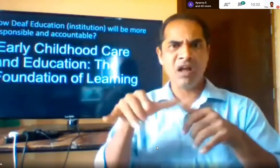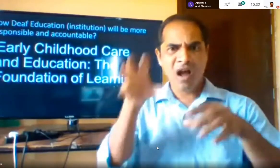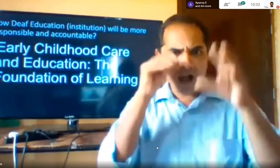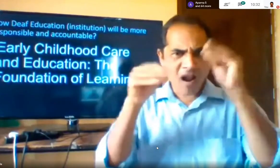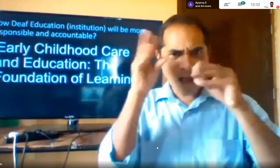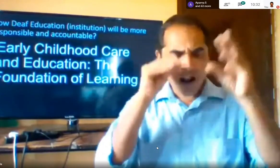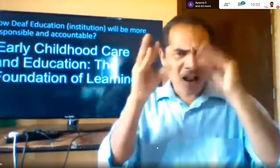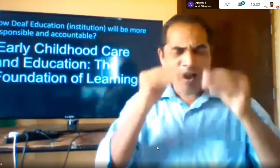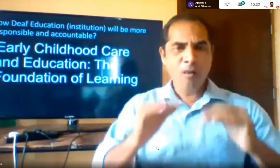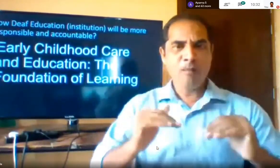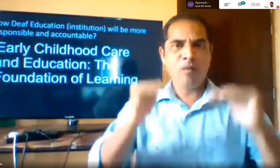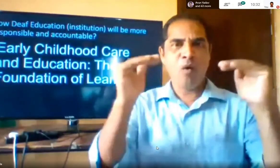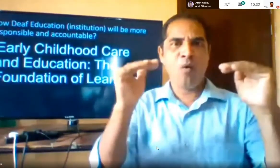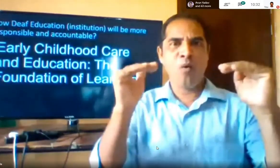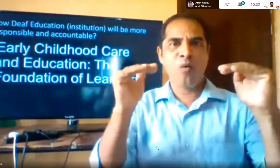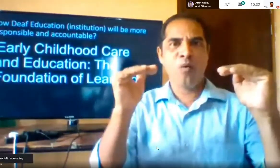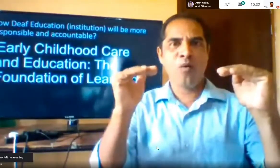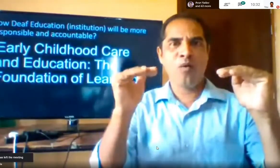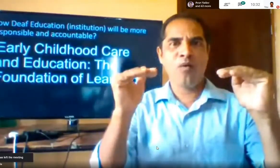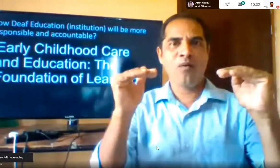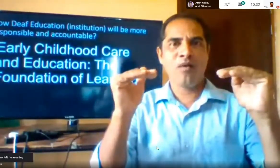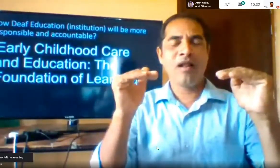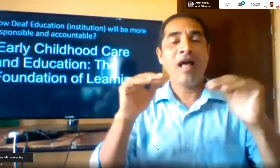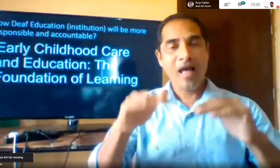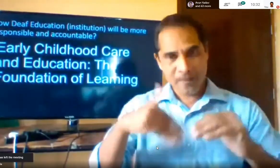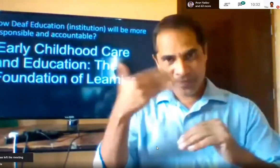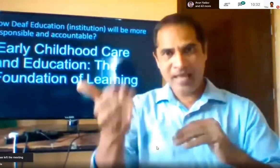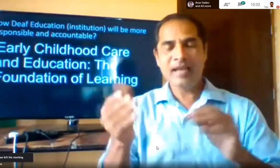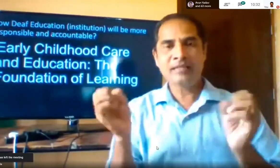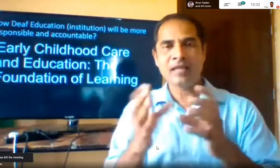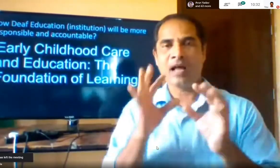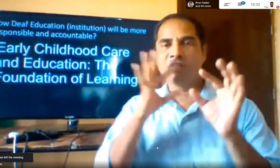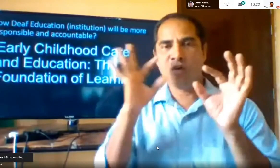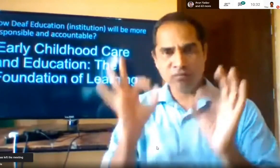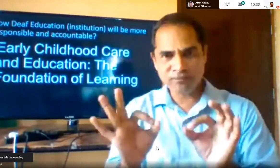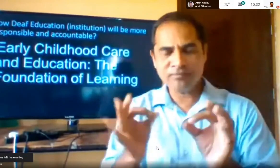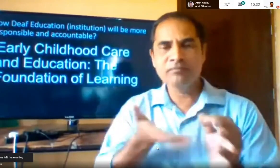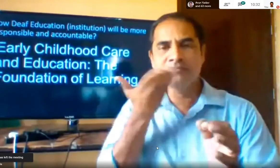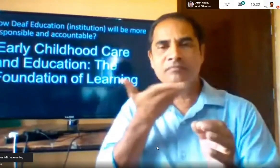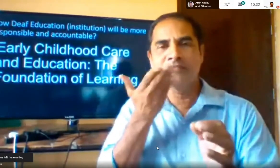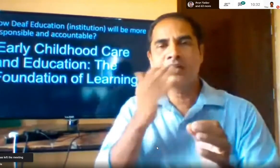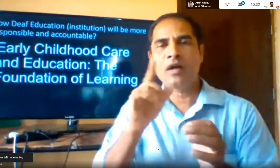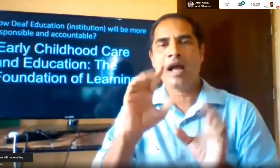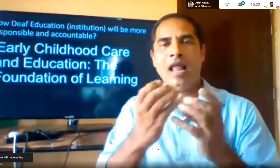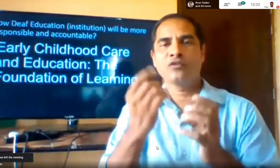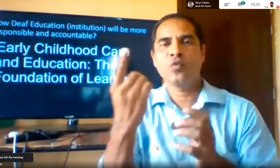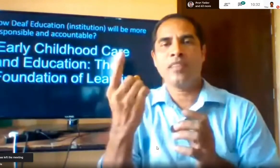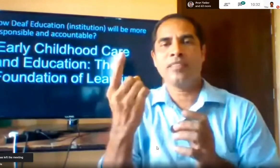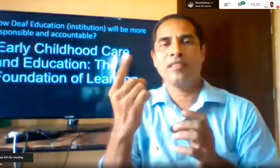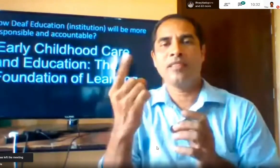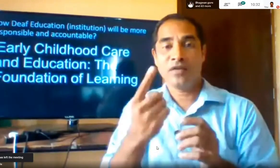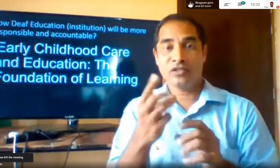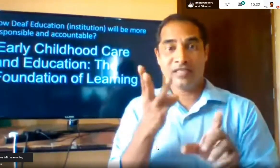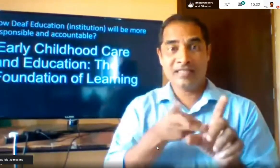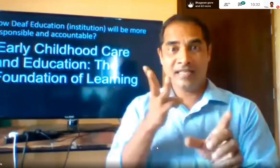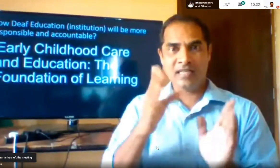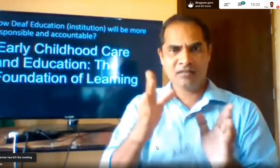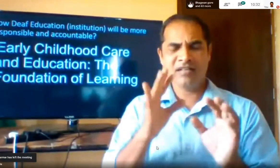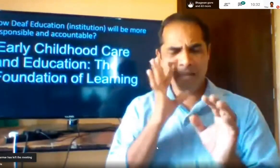3 to 6 age children should learn everything. They can be taught everything. That is the order in